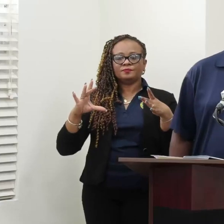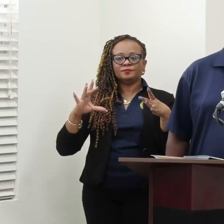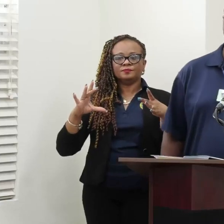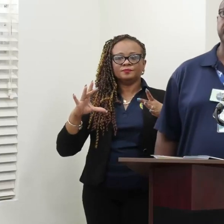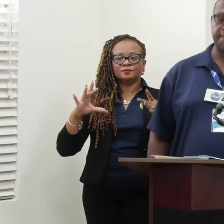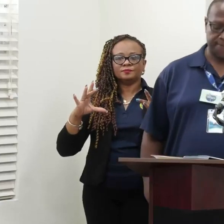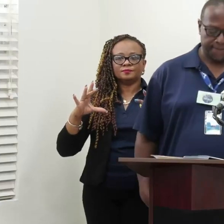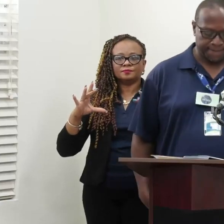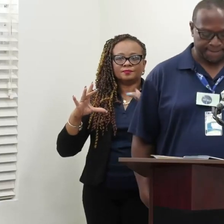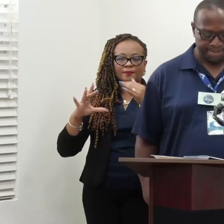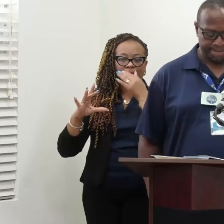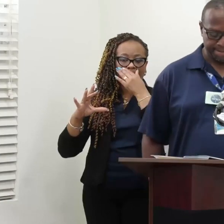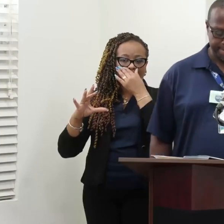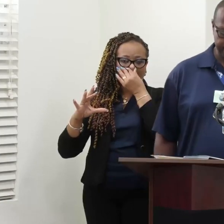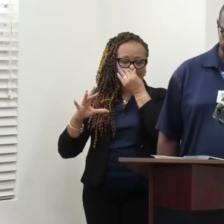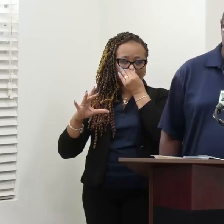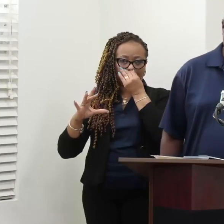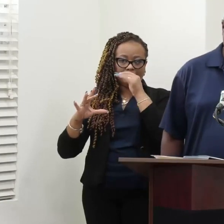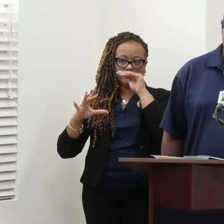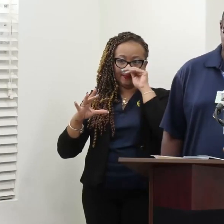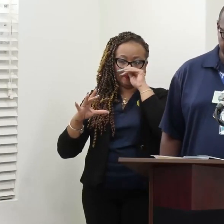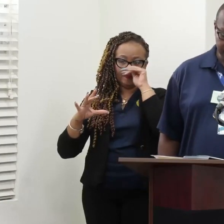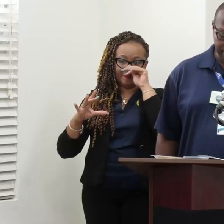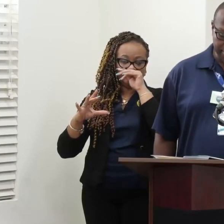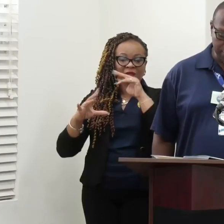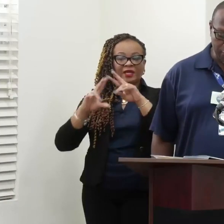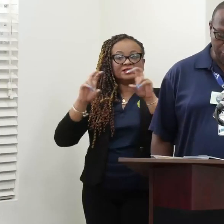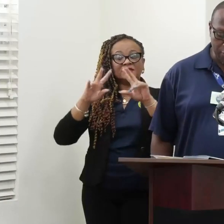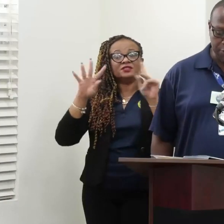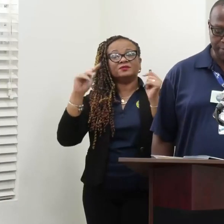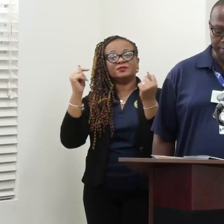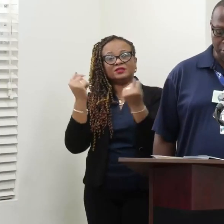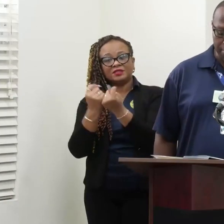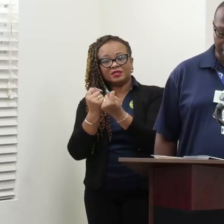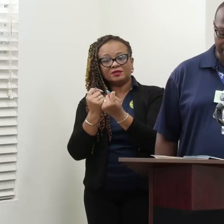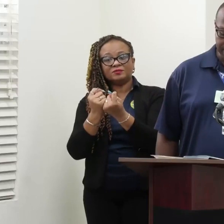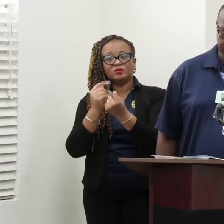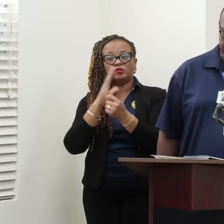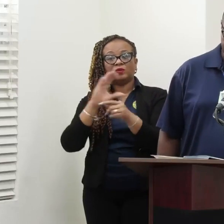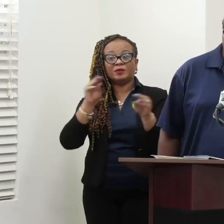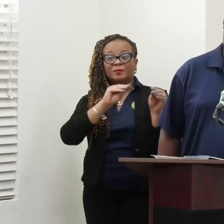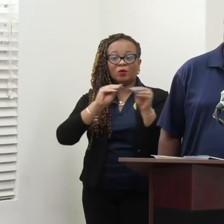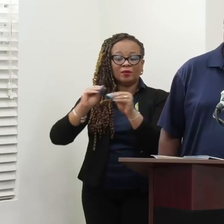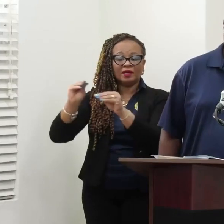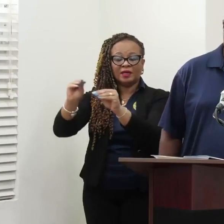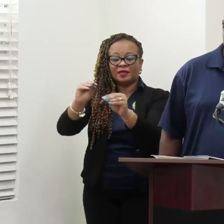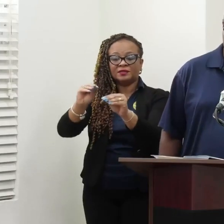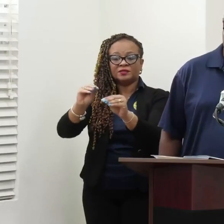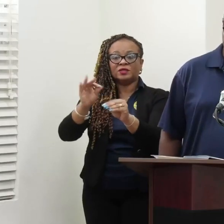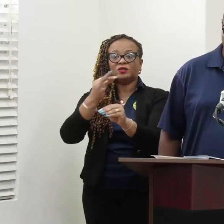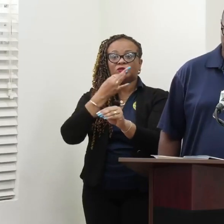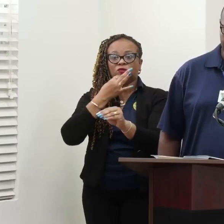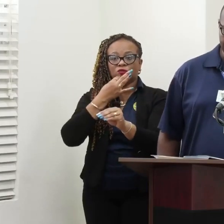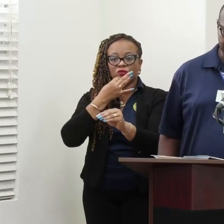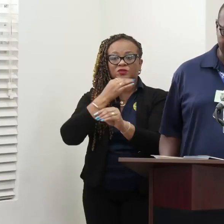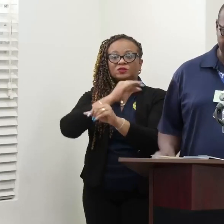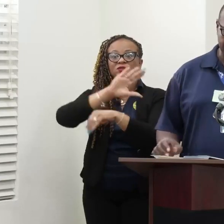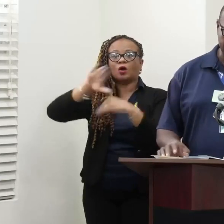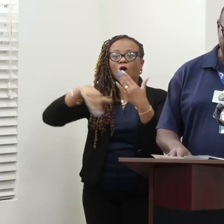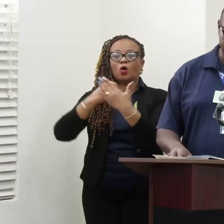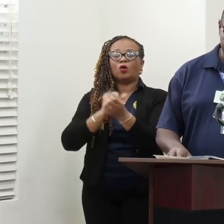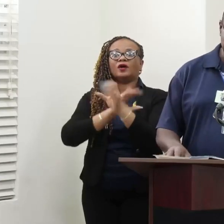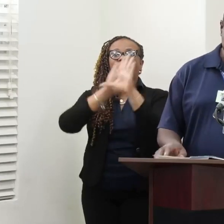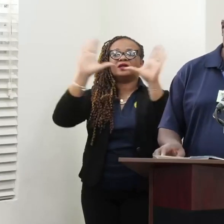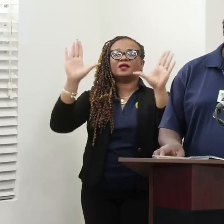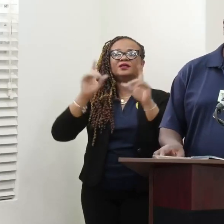avec l'autre zéro. Assessment teams and crews will be mobilized as soon as the all clear is given